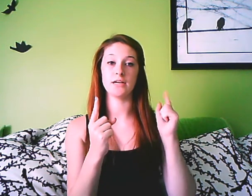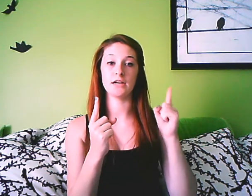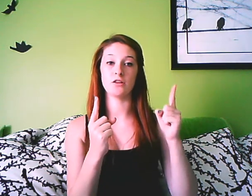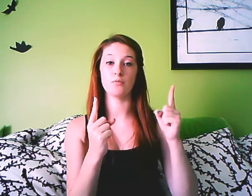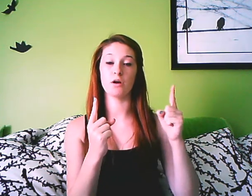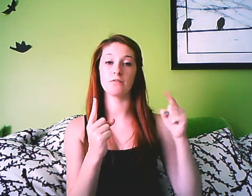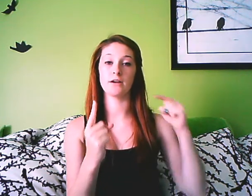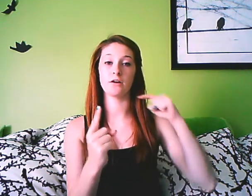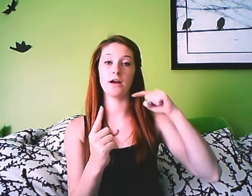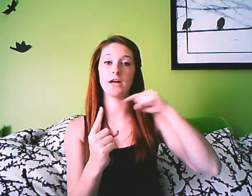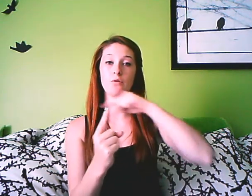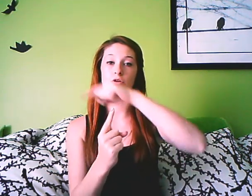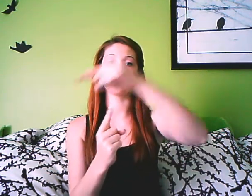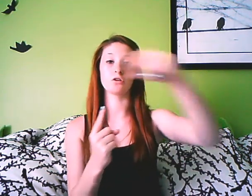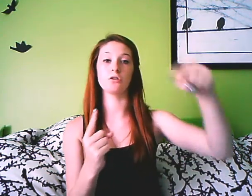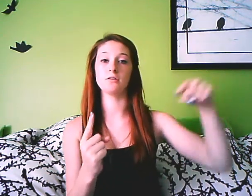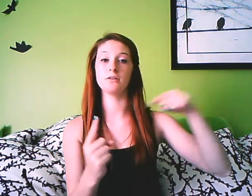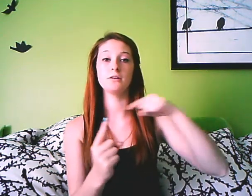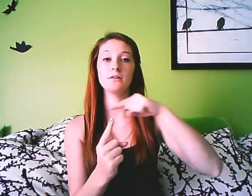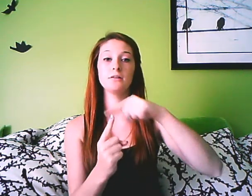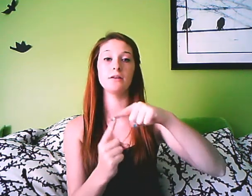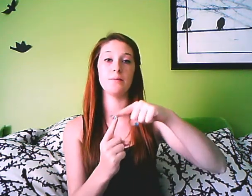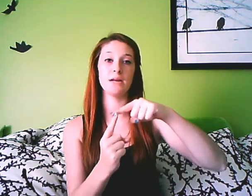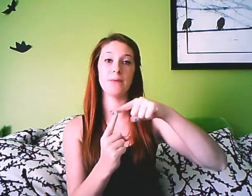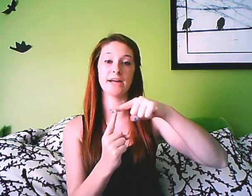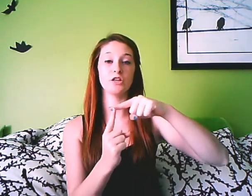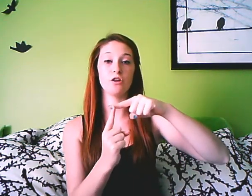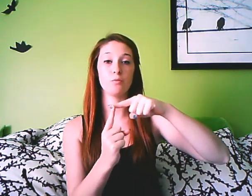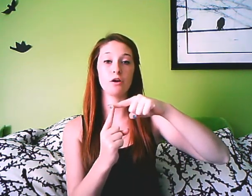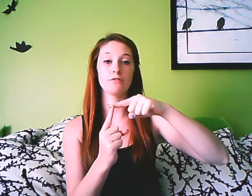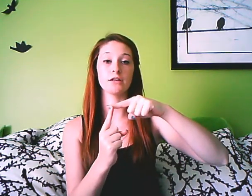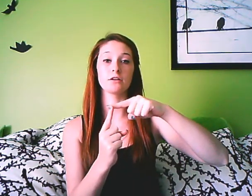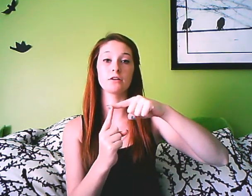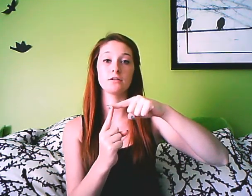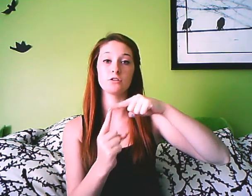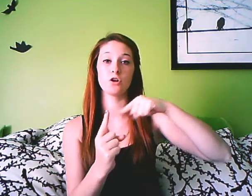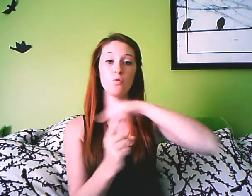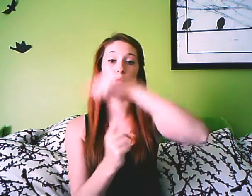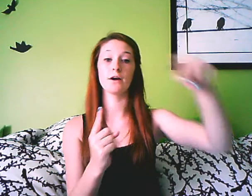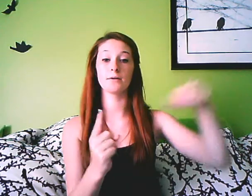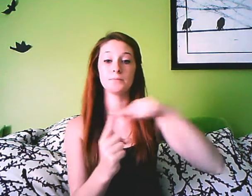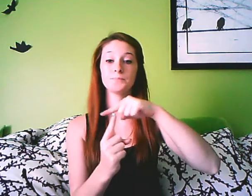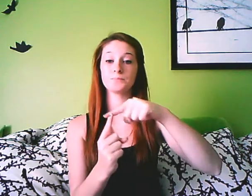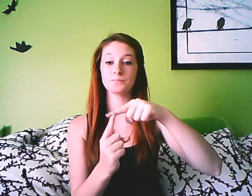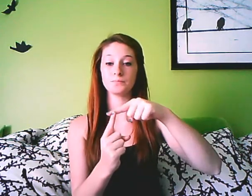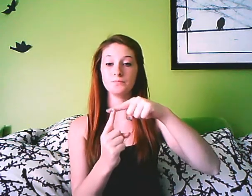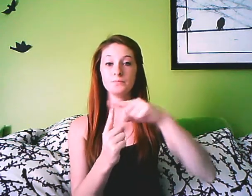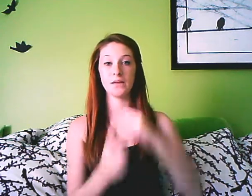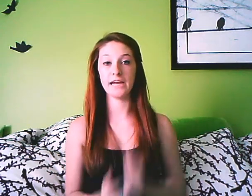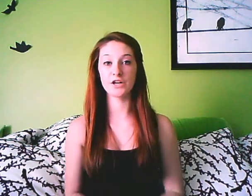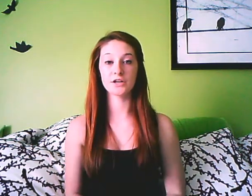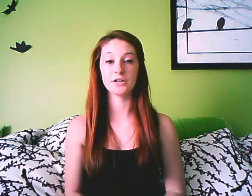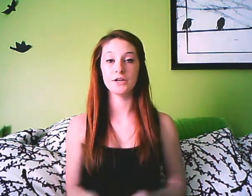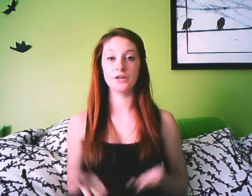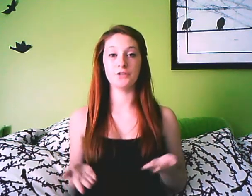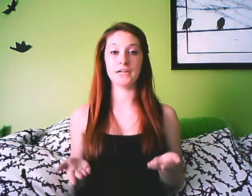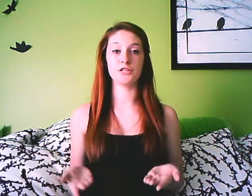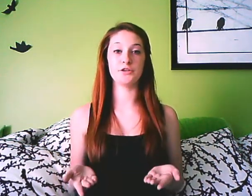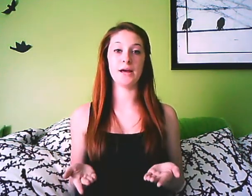another pointer finger and go in a circle and meet it back to your other pointer finger. So where. Here, you take two